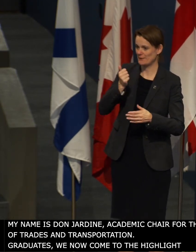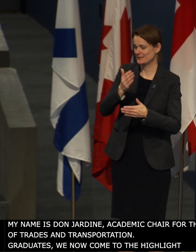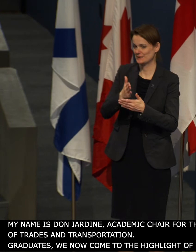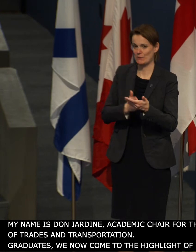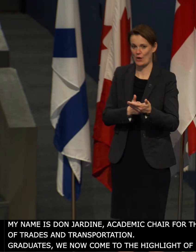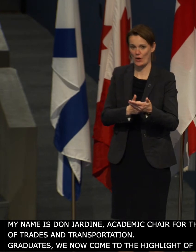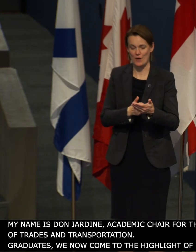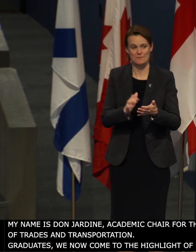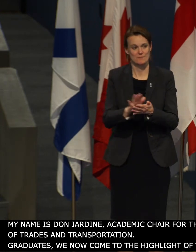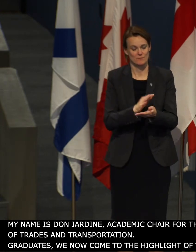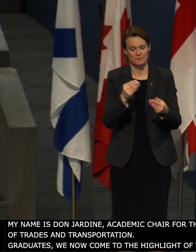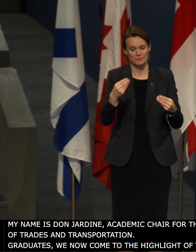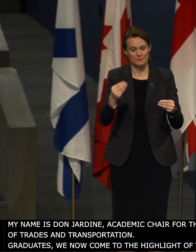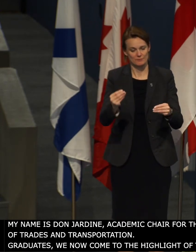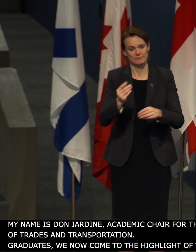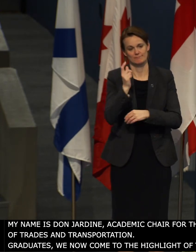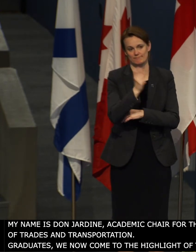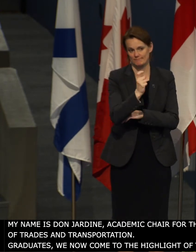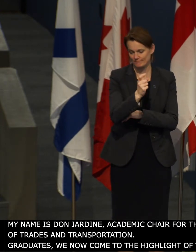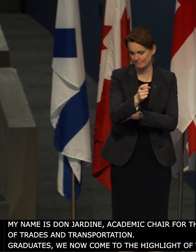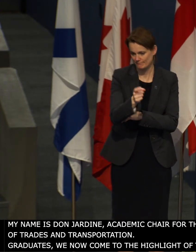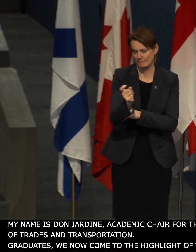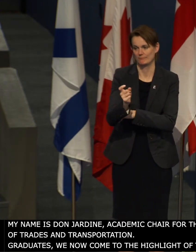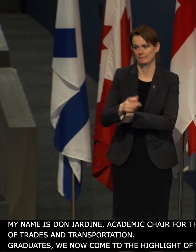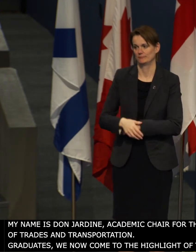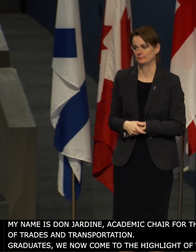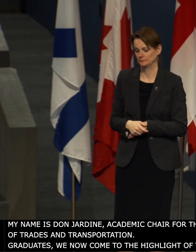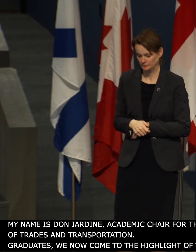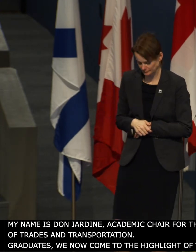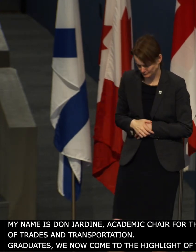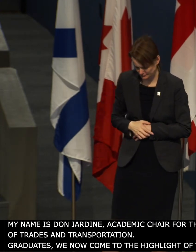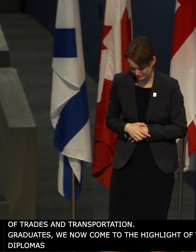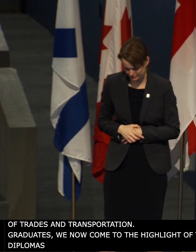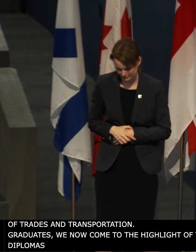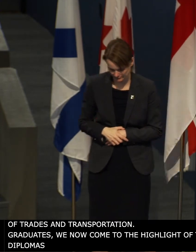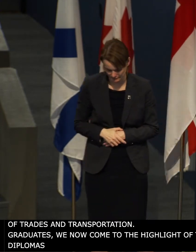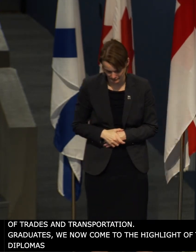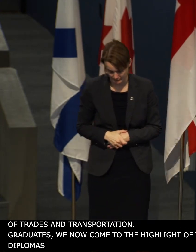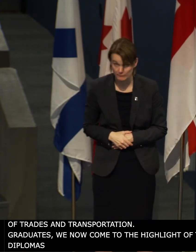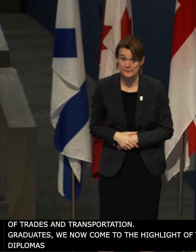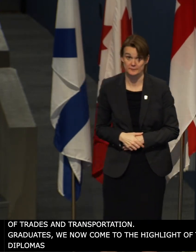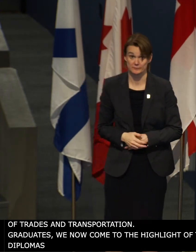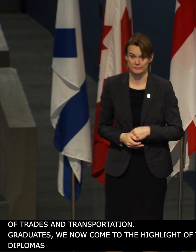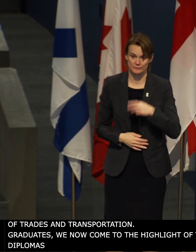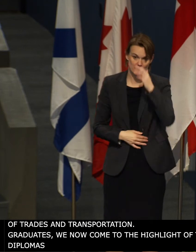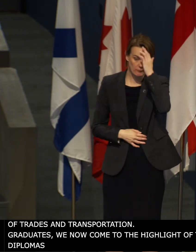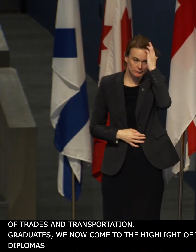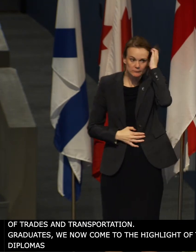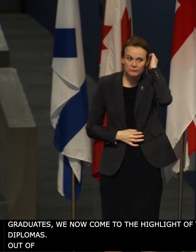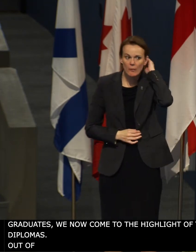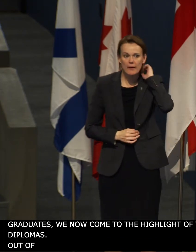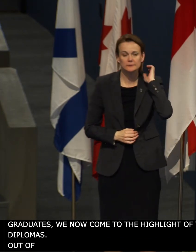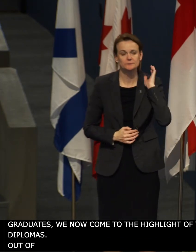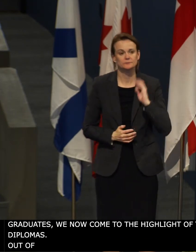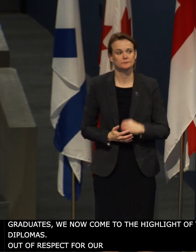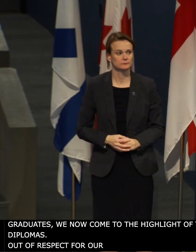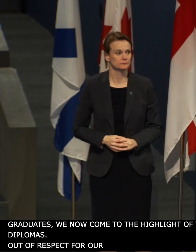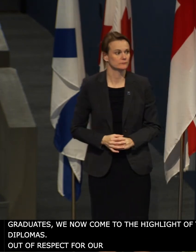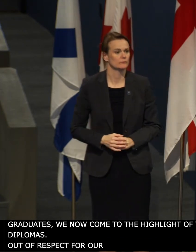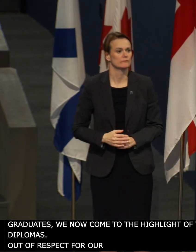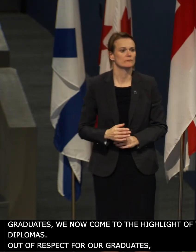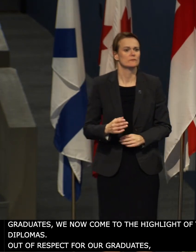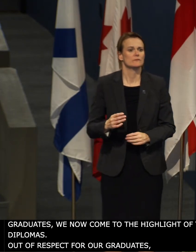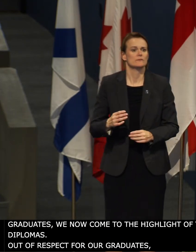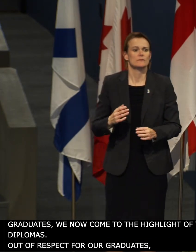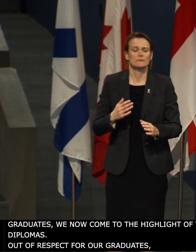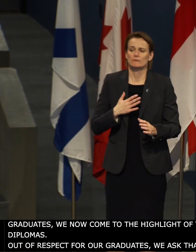the presentation of certificates and diplomas. Out of respect for our graduates, we ask that you remain